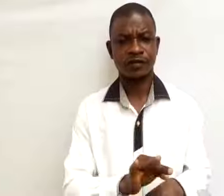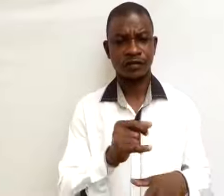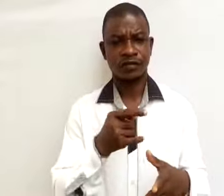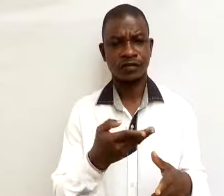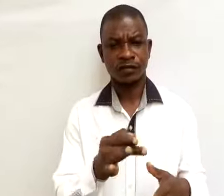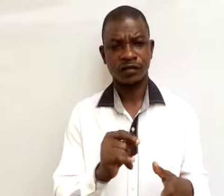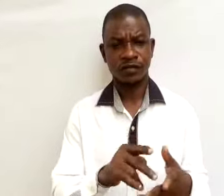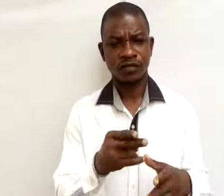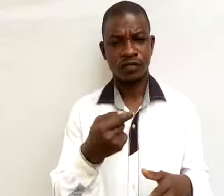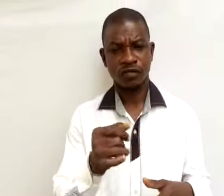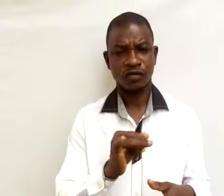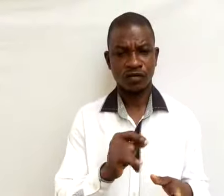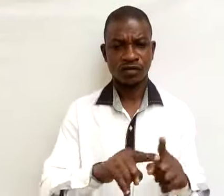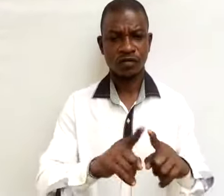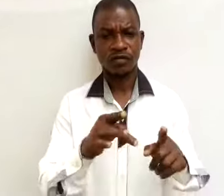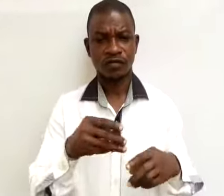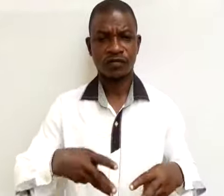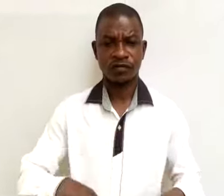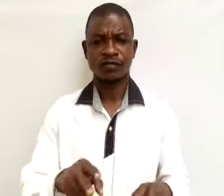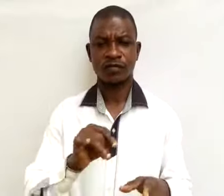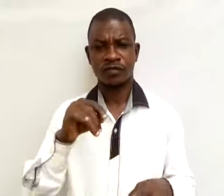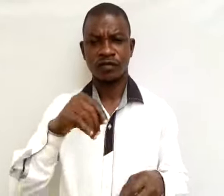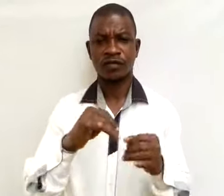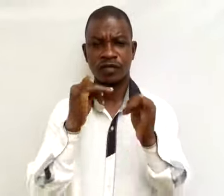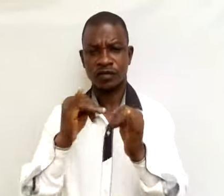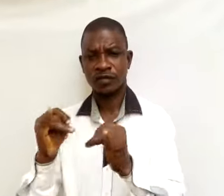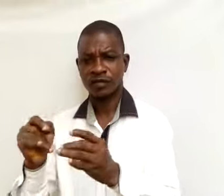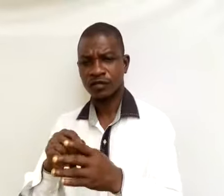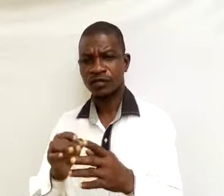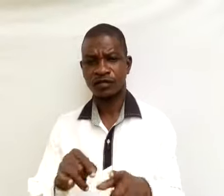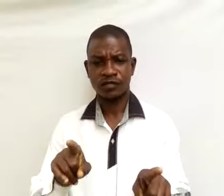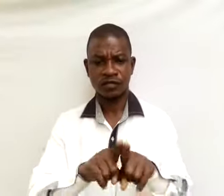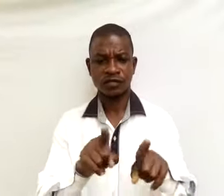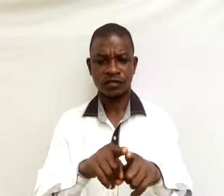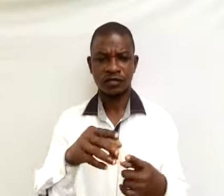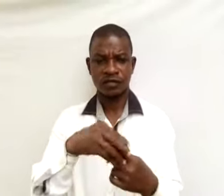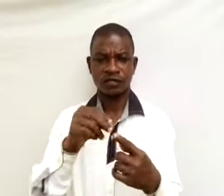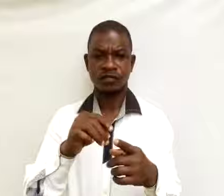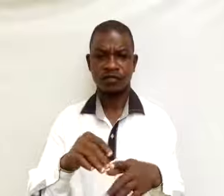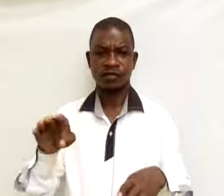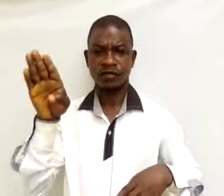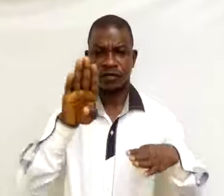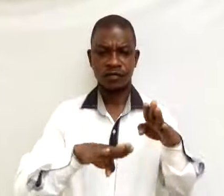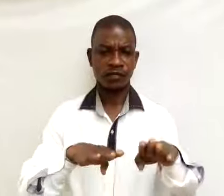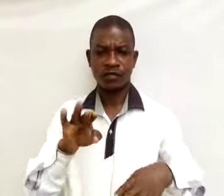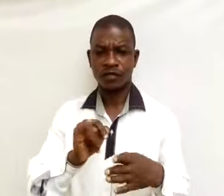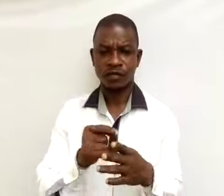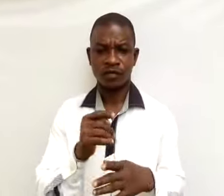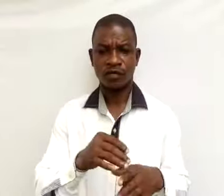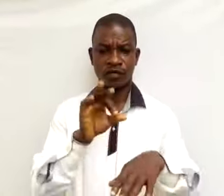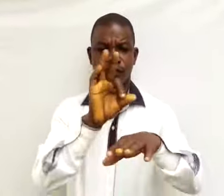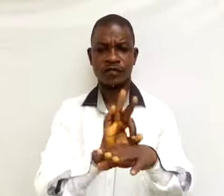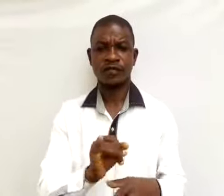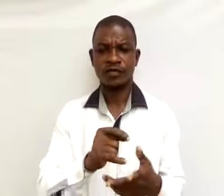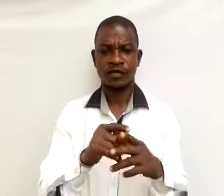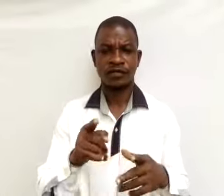the different ways individuals of the same species behave or function as far as their bodies